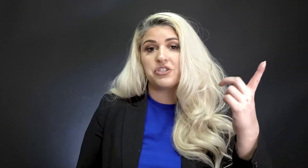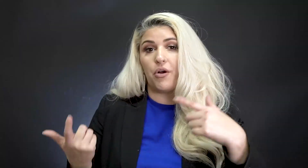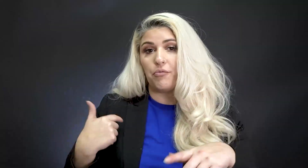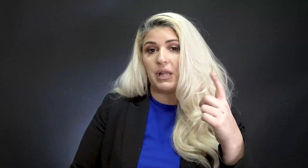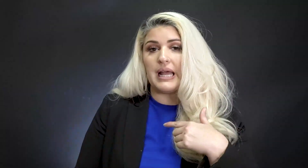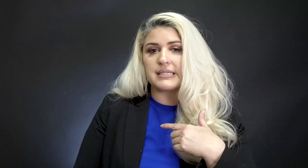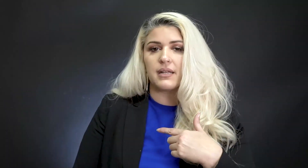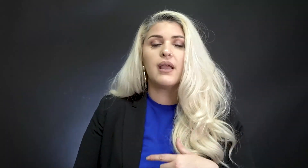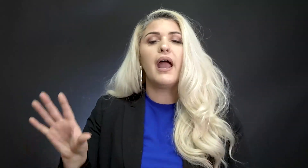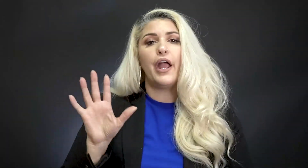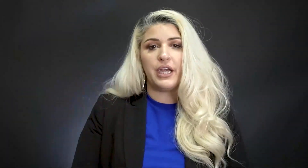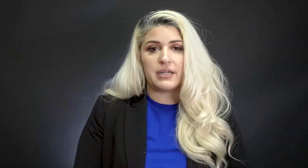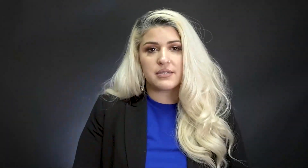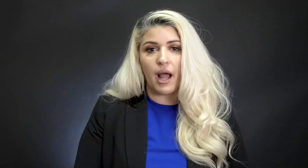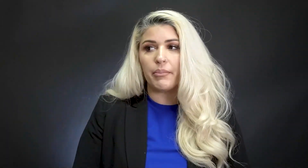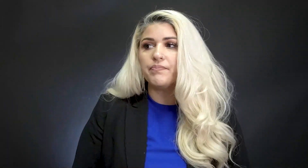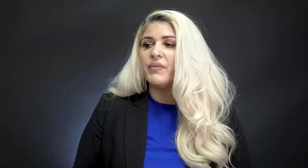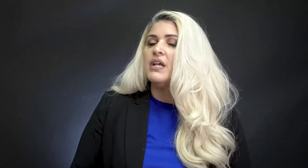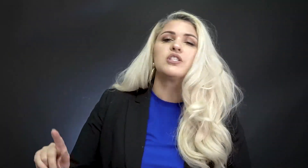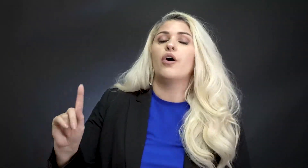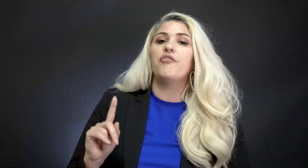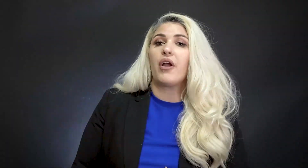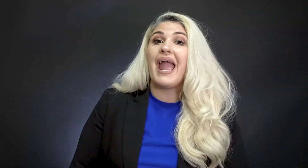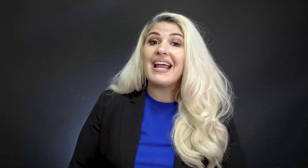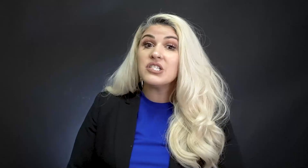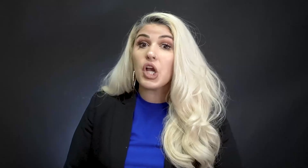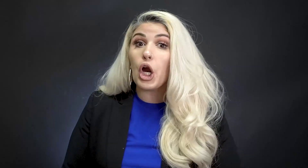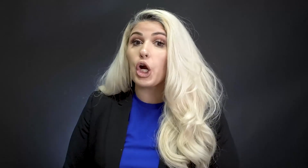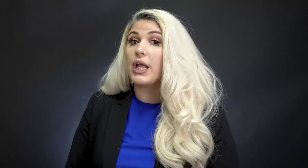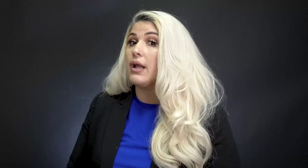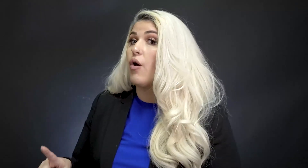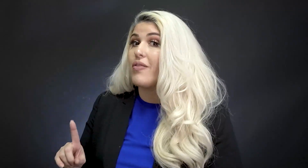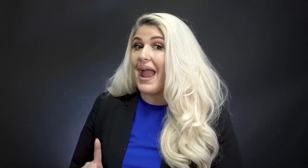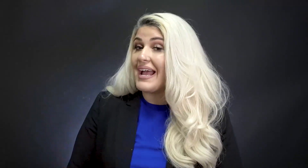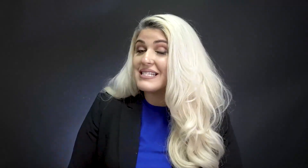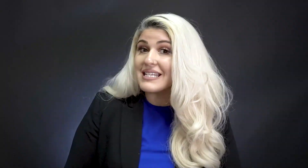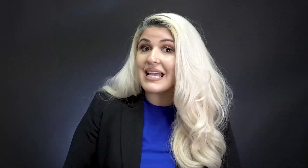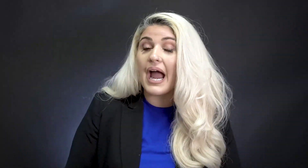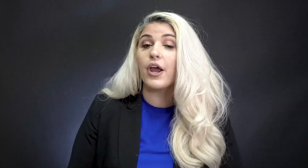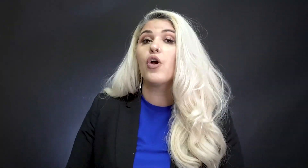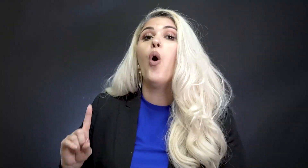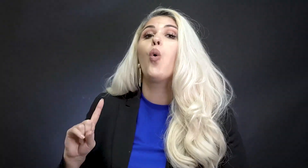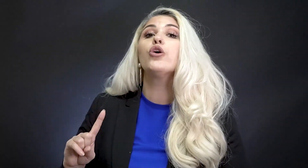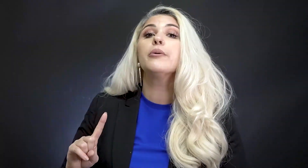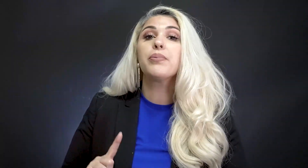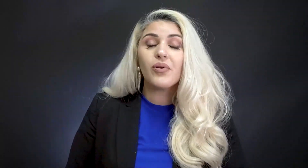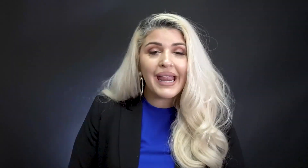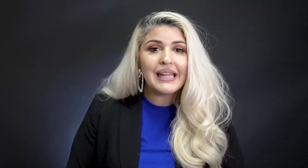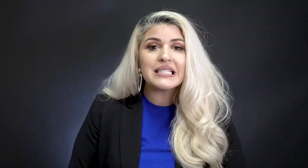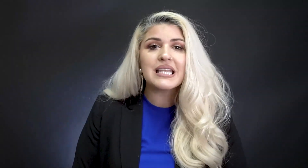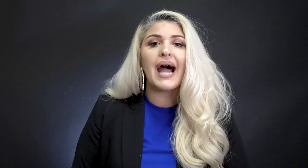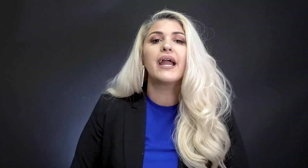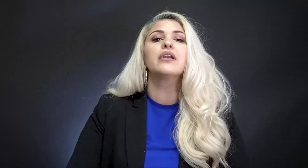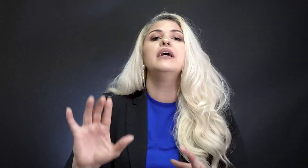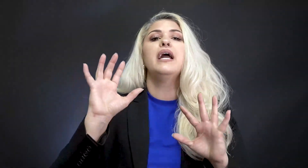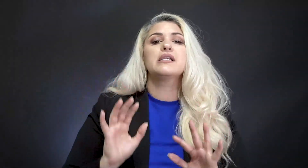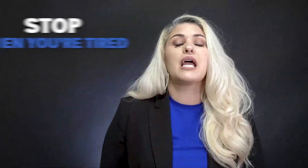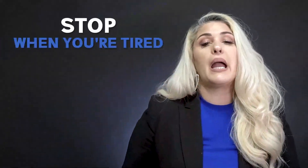don't realize it, and you just stop. So if your hands start hurting, or the hands get tired, or your brain gets tired, it's time to